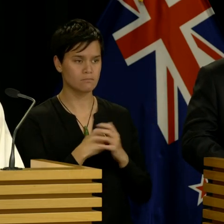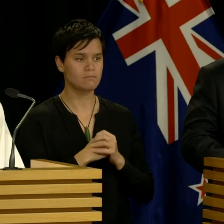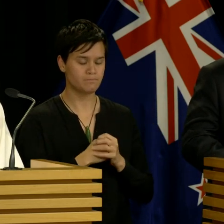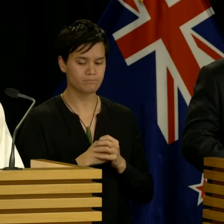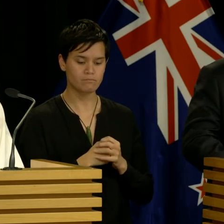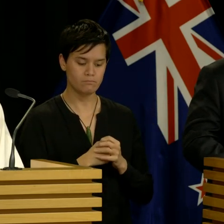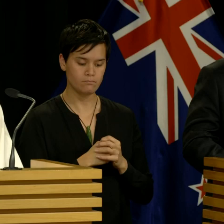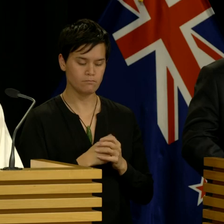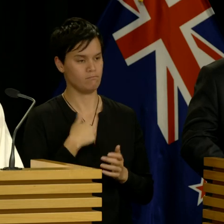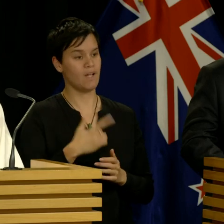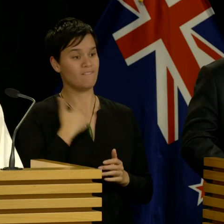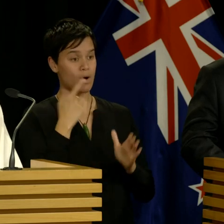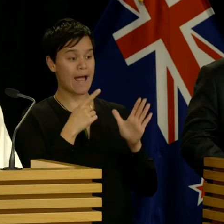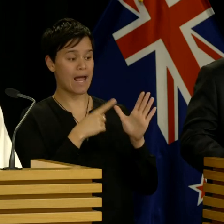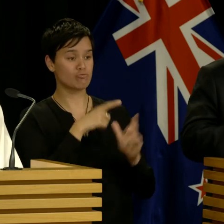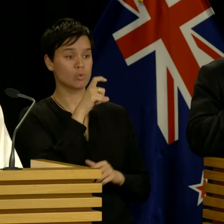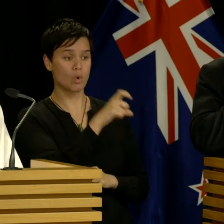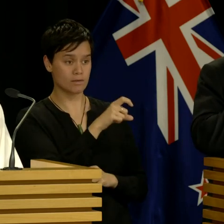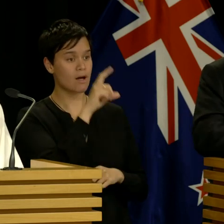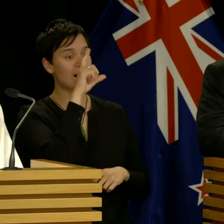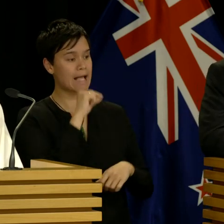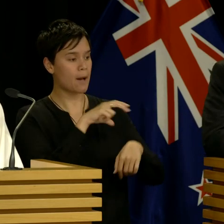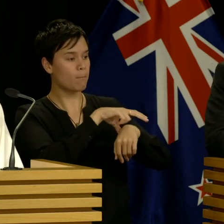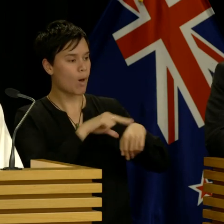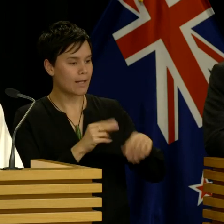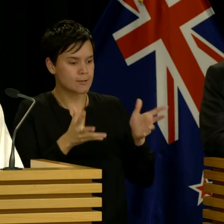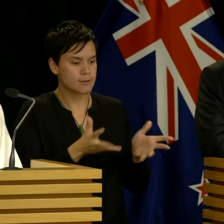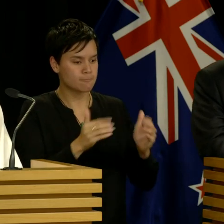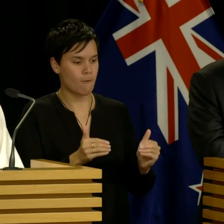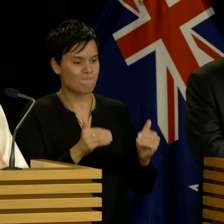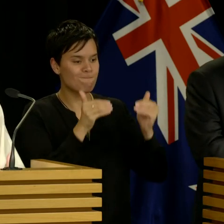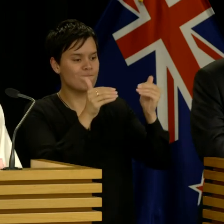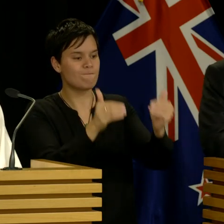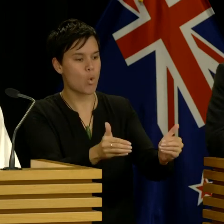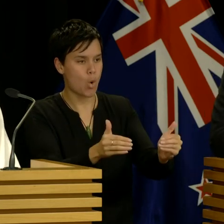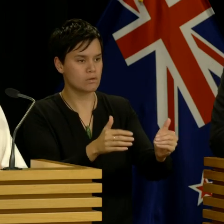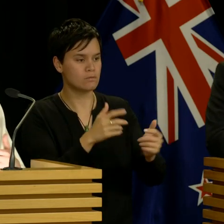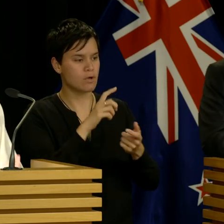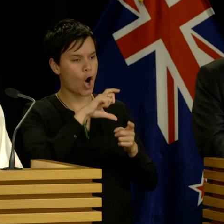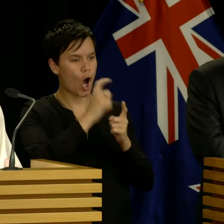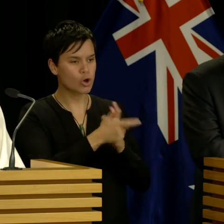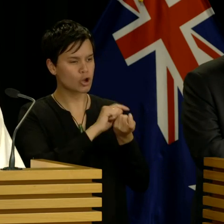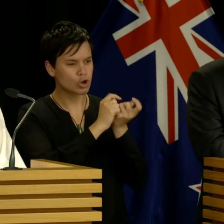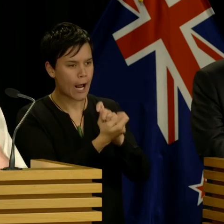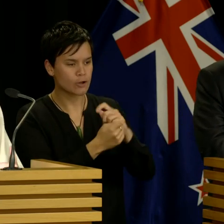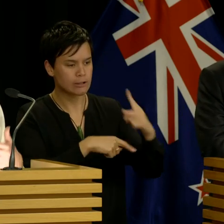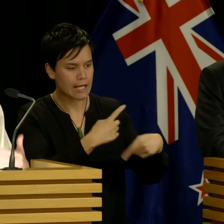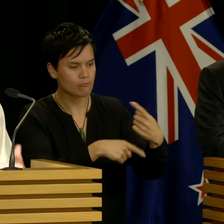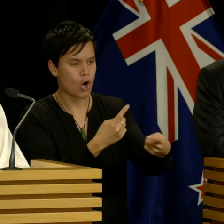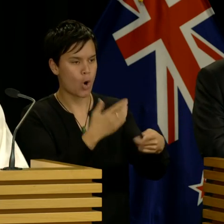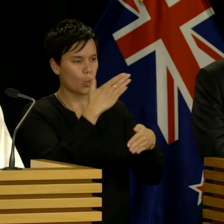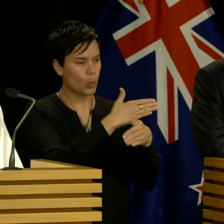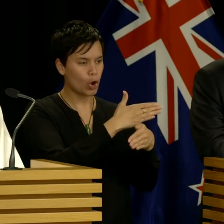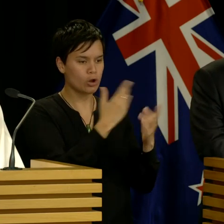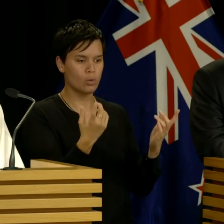for Andrew Costa to take the police forward into the future with the ongoing culture change, representation of the community, working